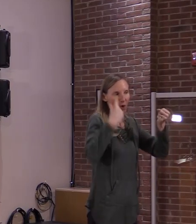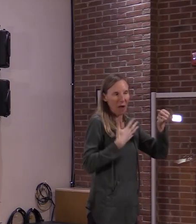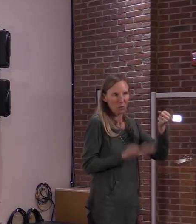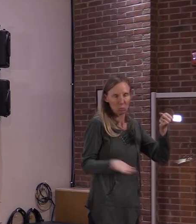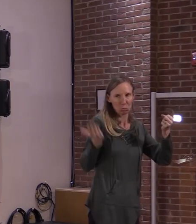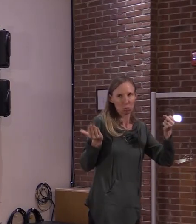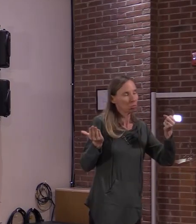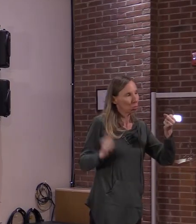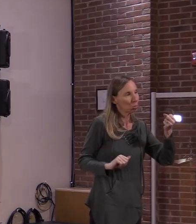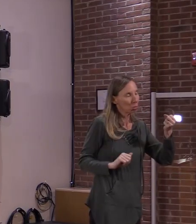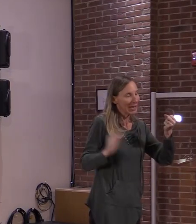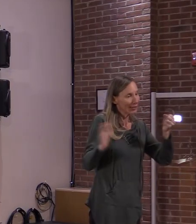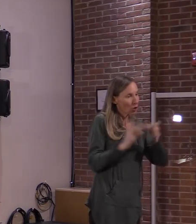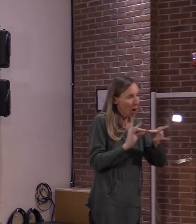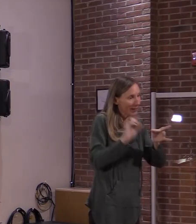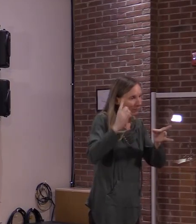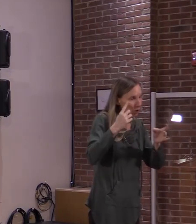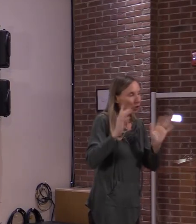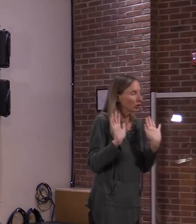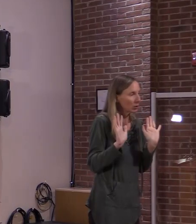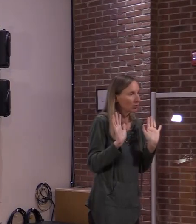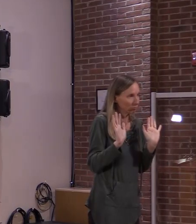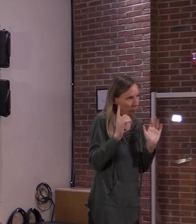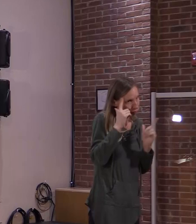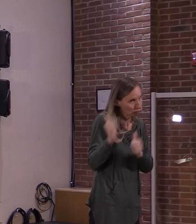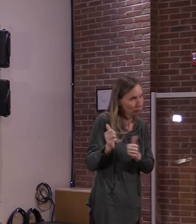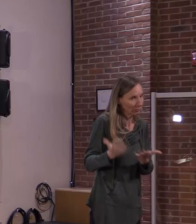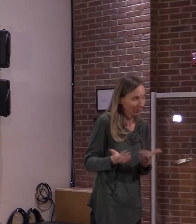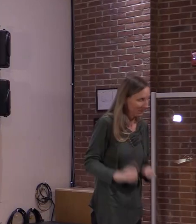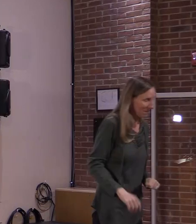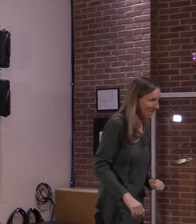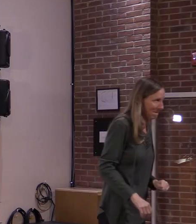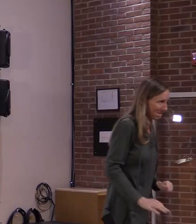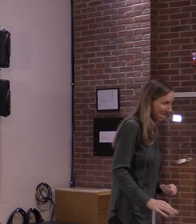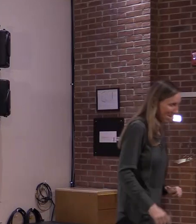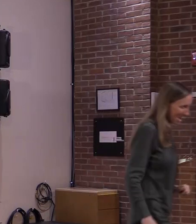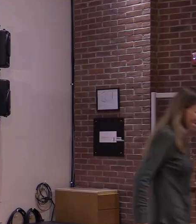him and wanted to hear his comments, we could do that now.